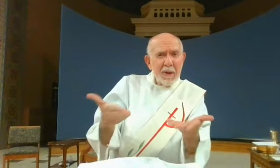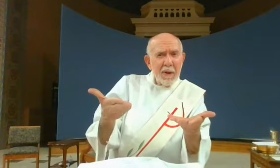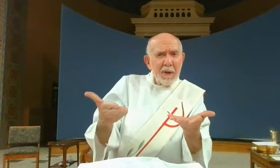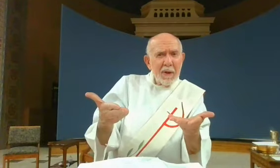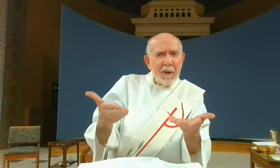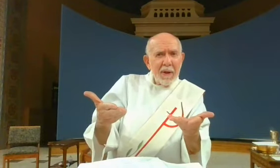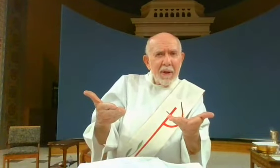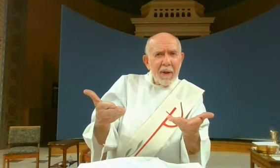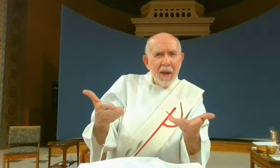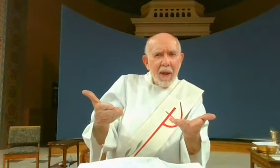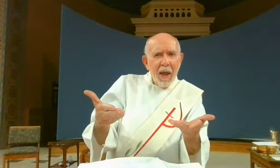here